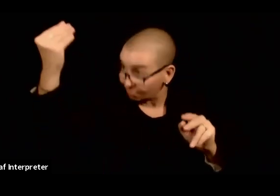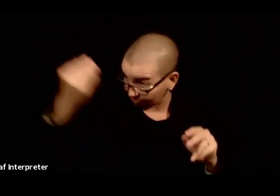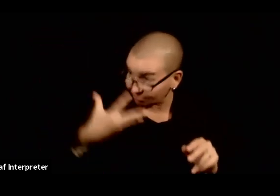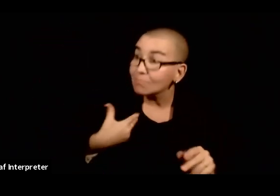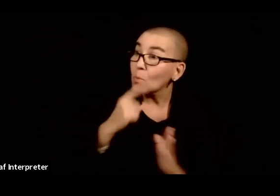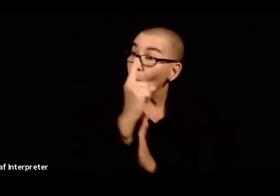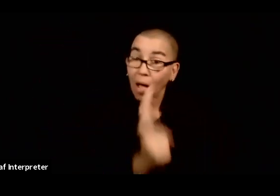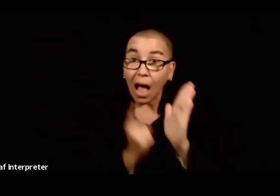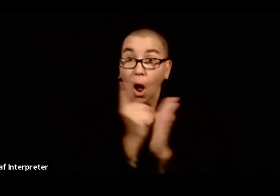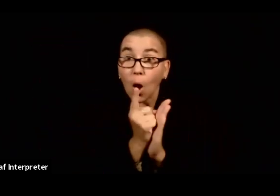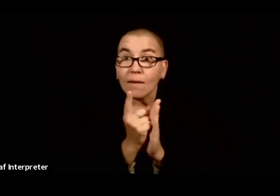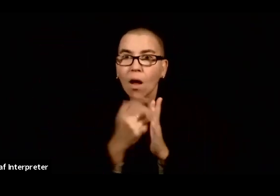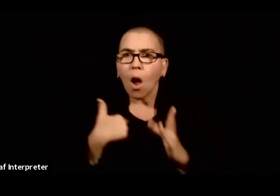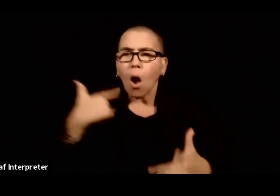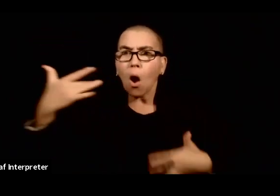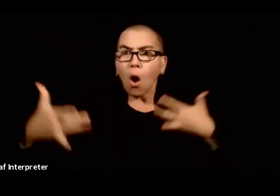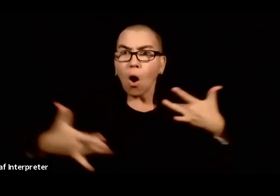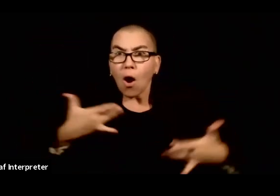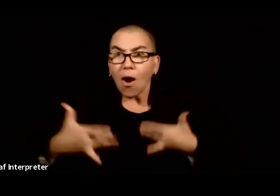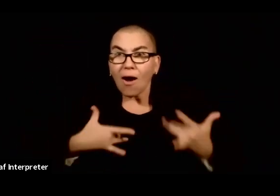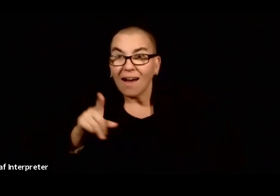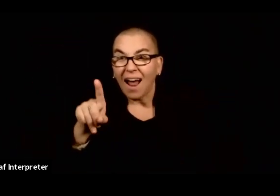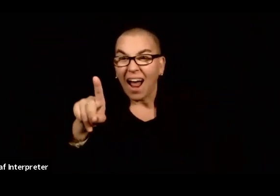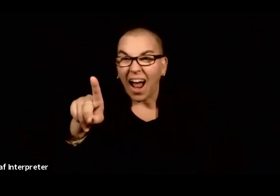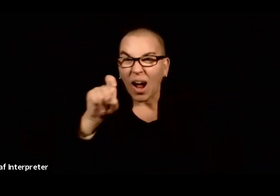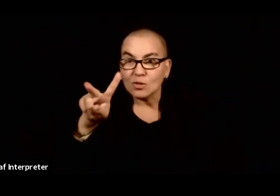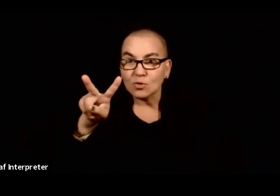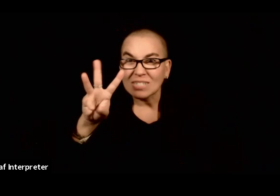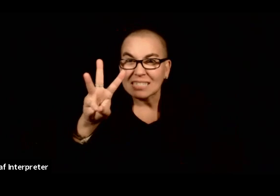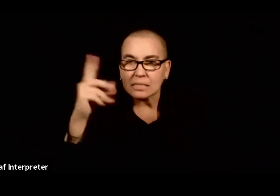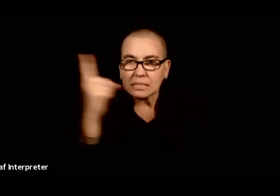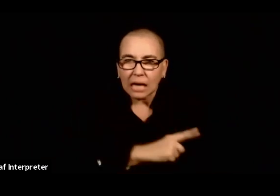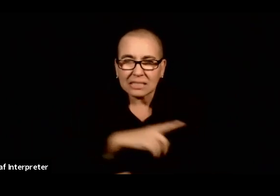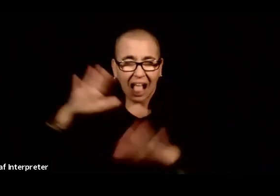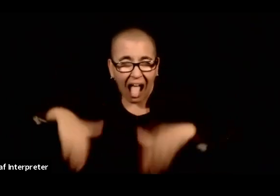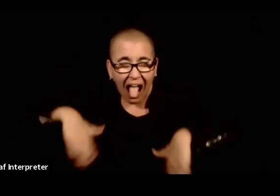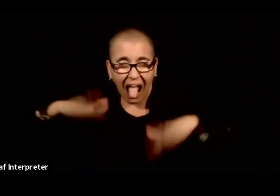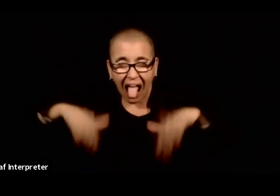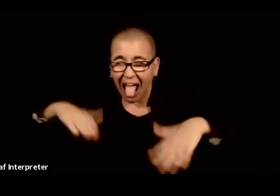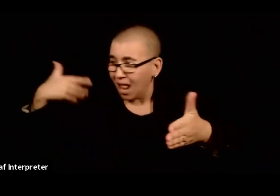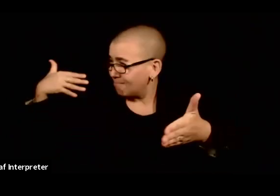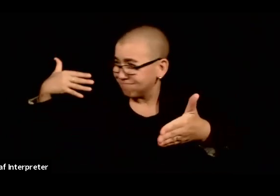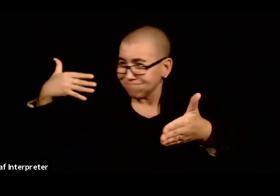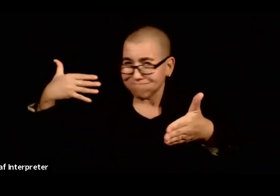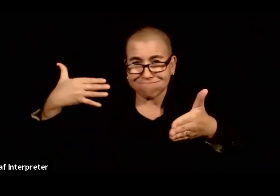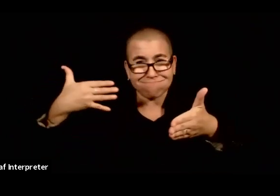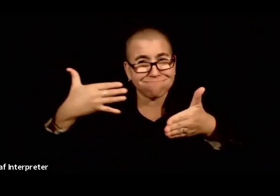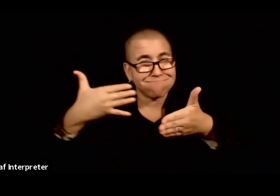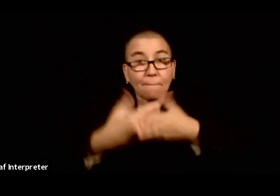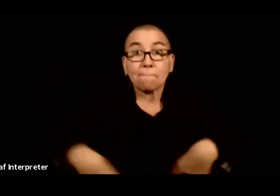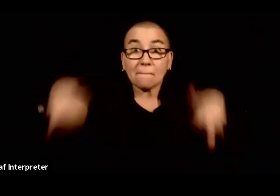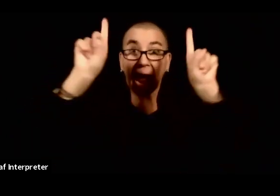of being apart, I got to hug my mom. Although, because my expectations were high,